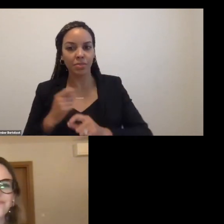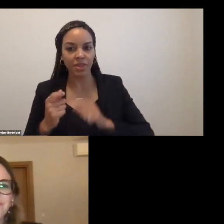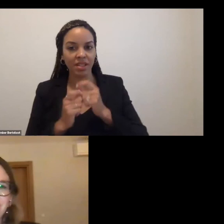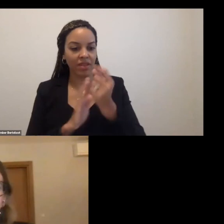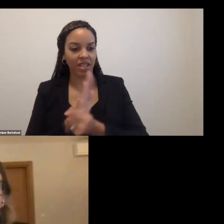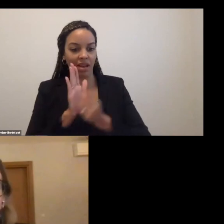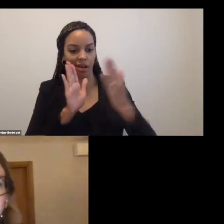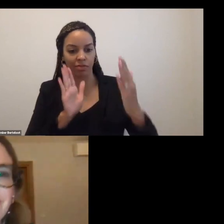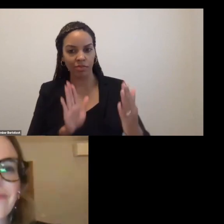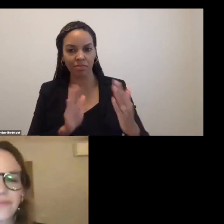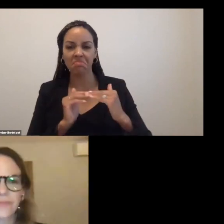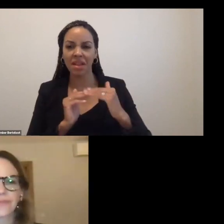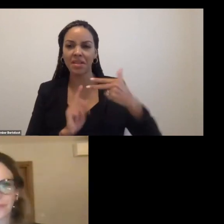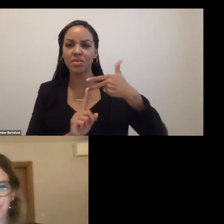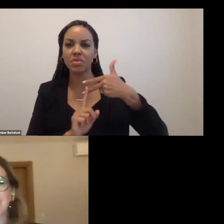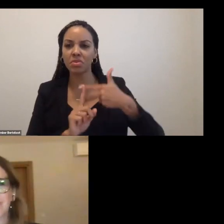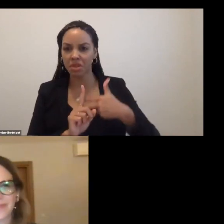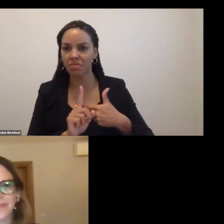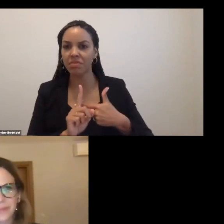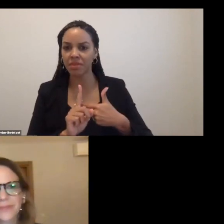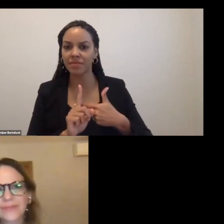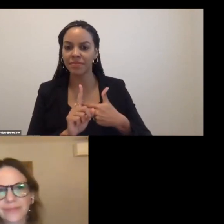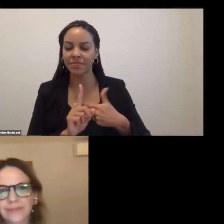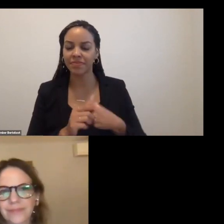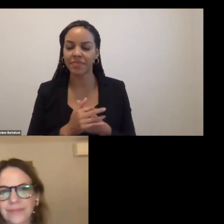at least 3 months. And